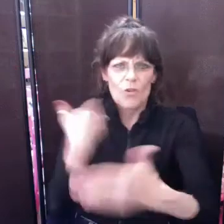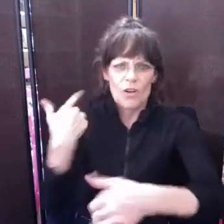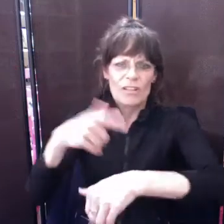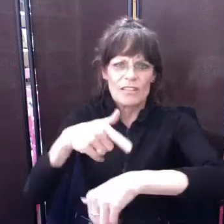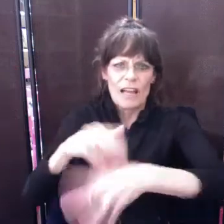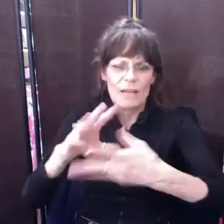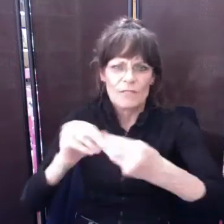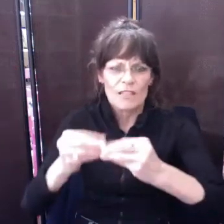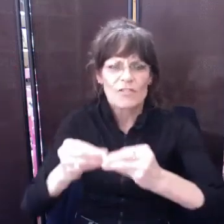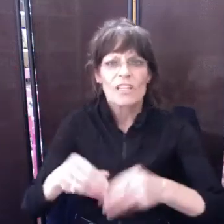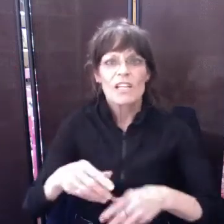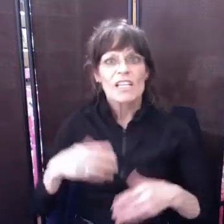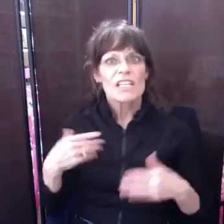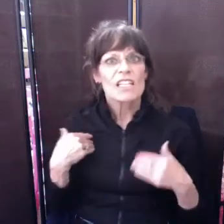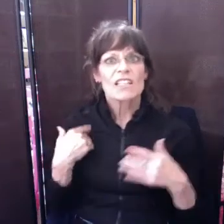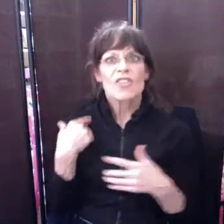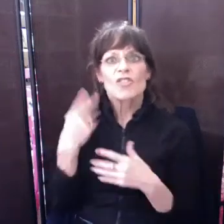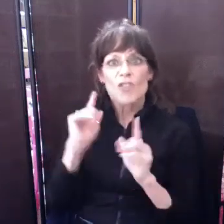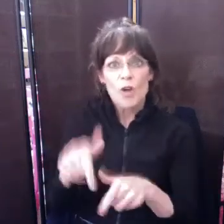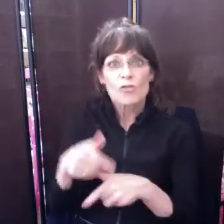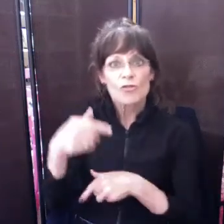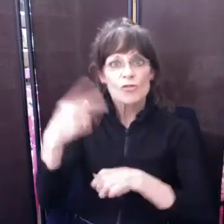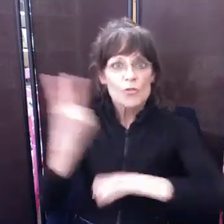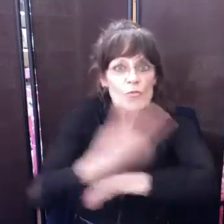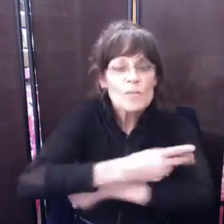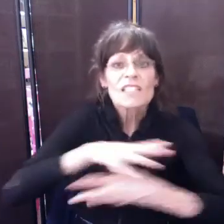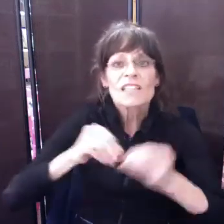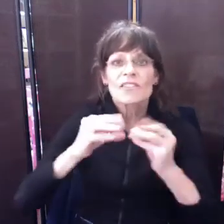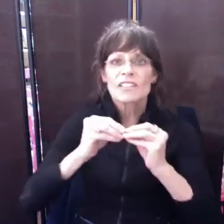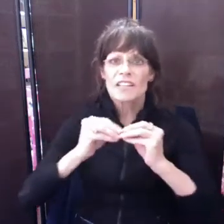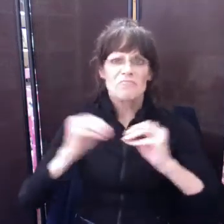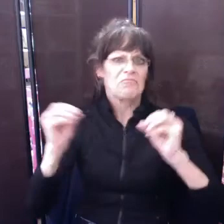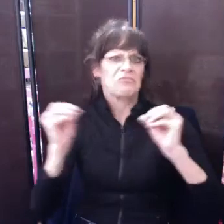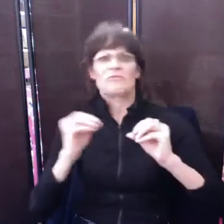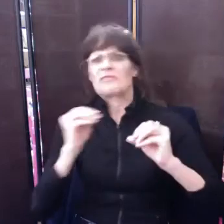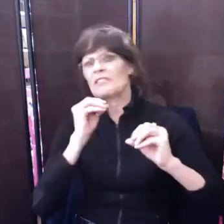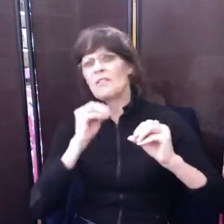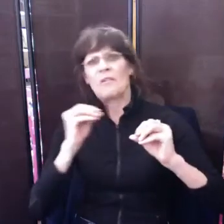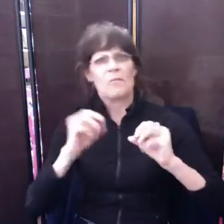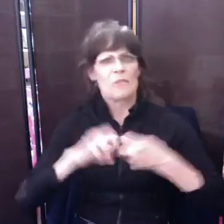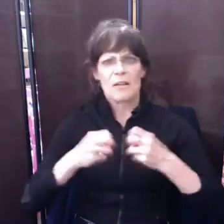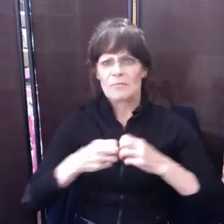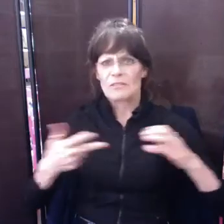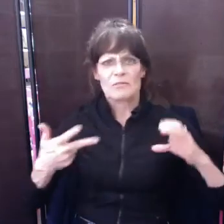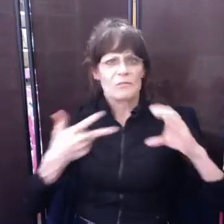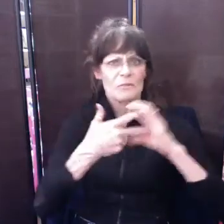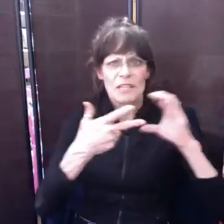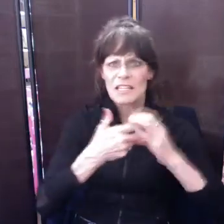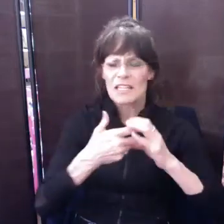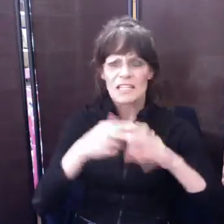can go to 2 meetings a day. He has no trouble getting to the meetings. He can do it from the comfort of his home or his car